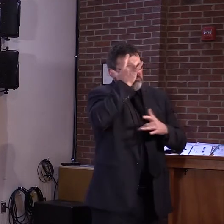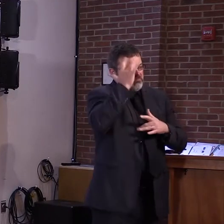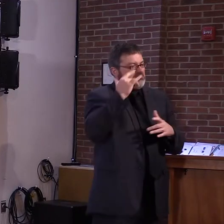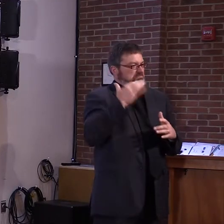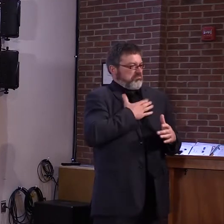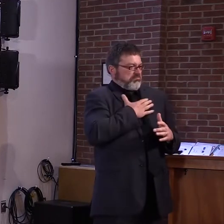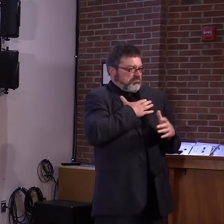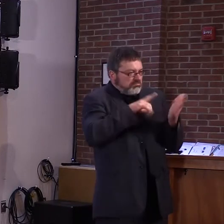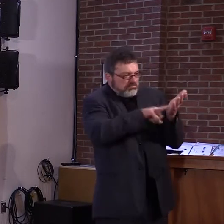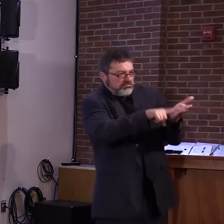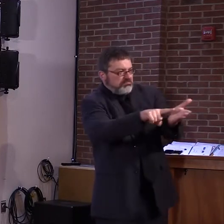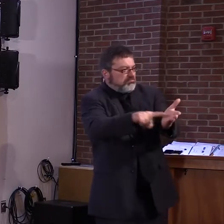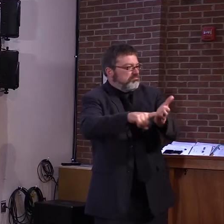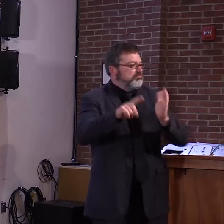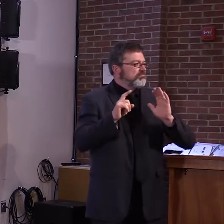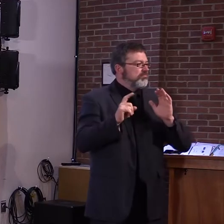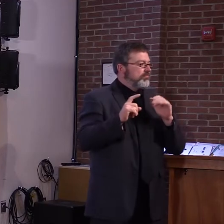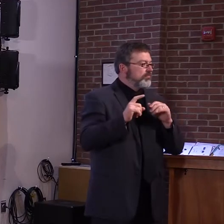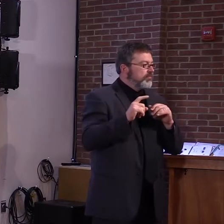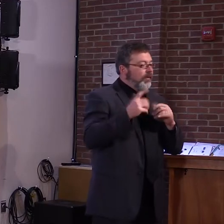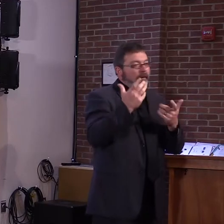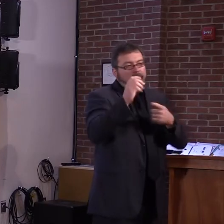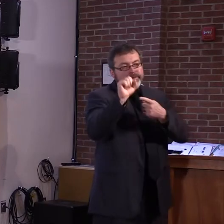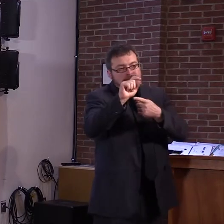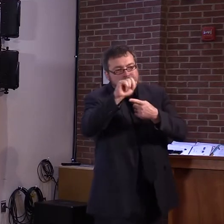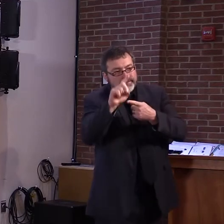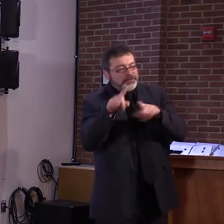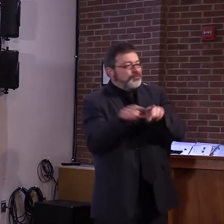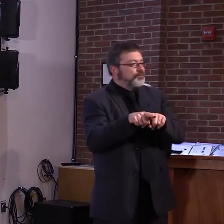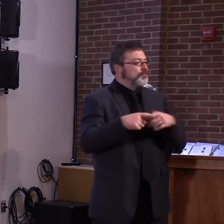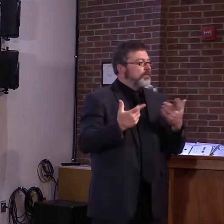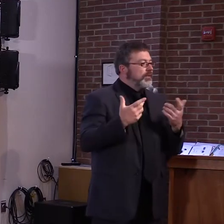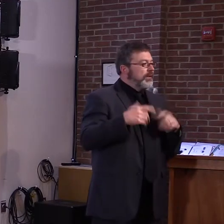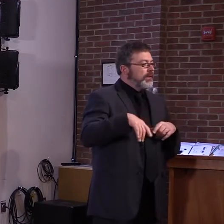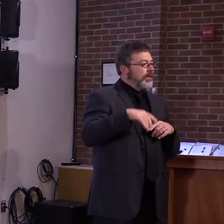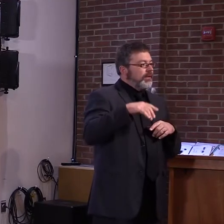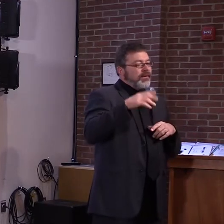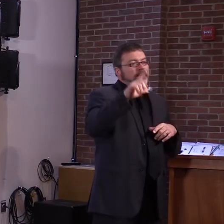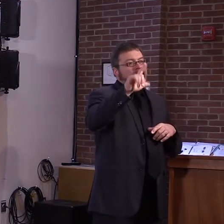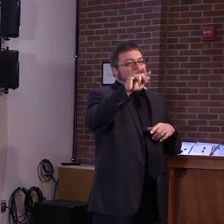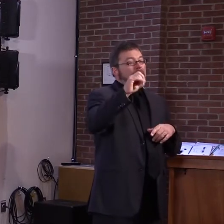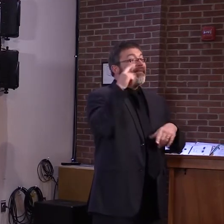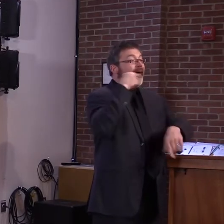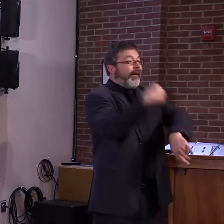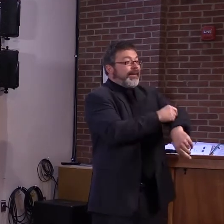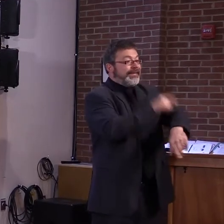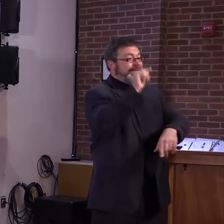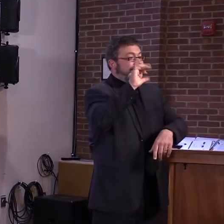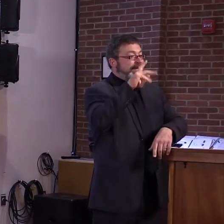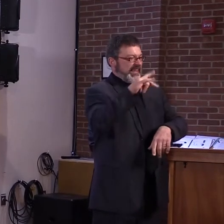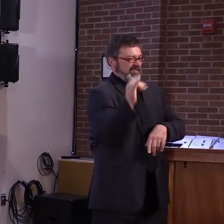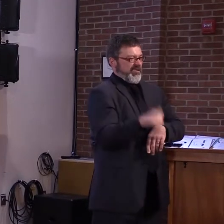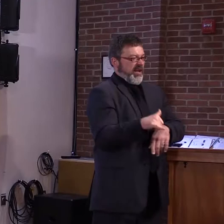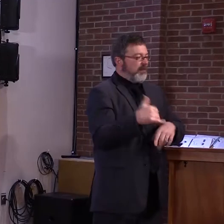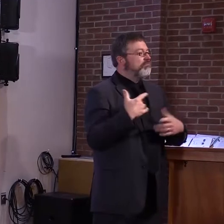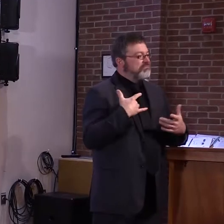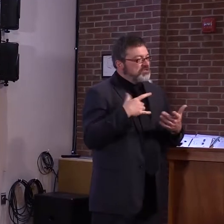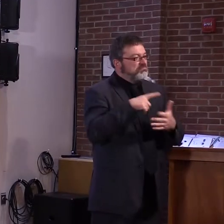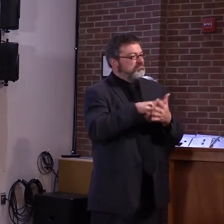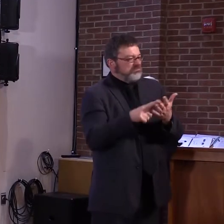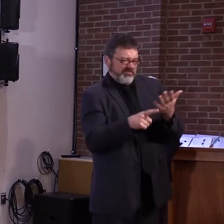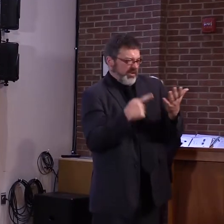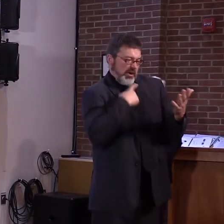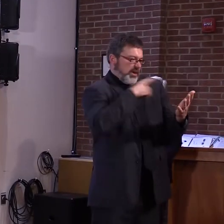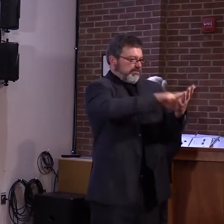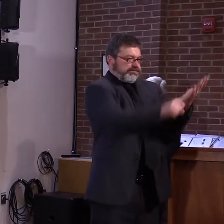HIV and sexually transmitted infections, Lyme disease, and animal bites that could be a risk for rabies. Much of what you